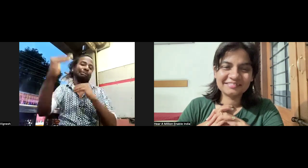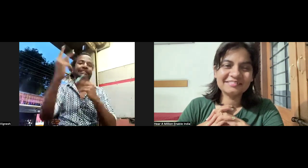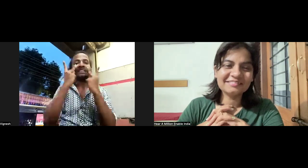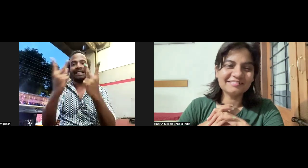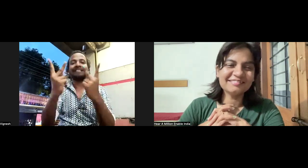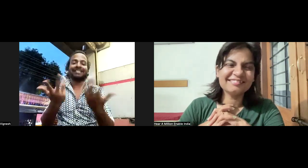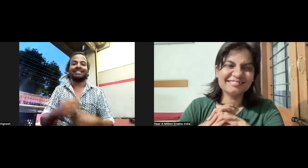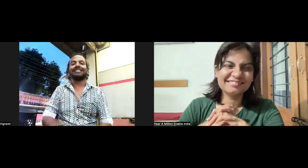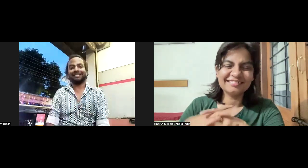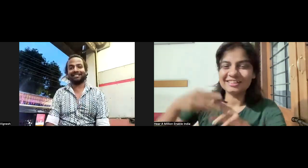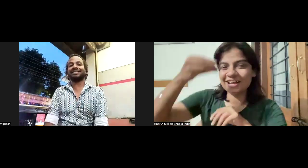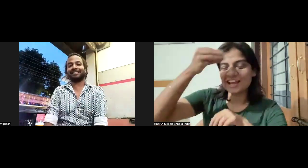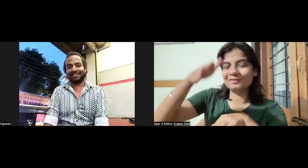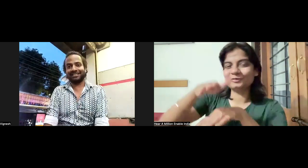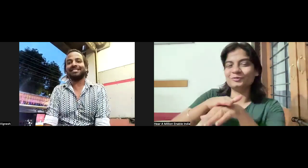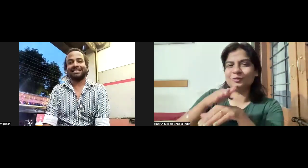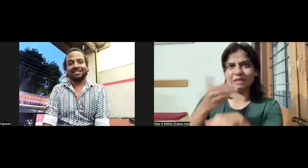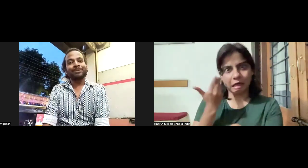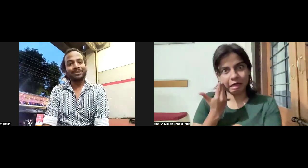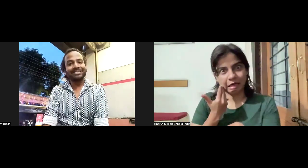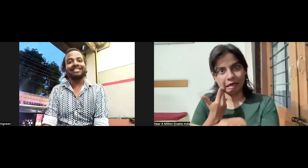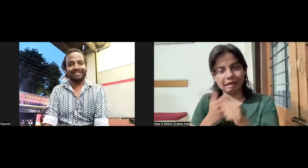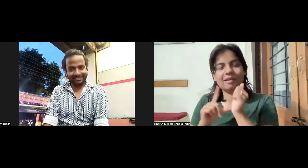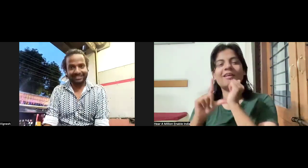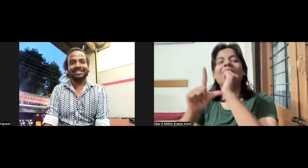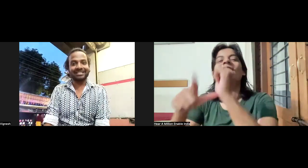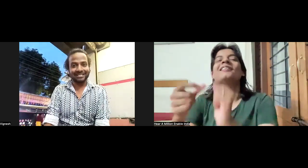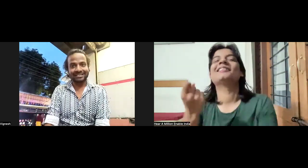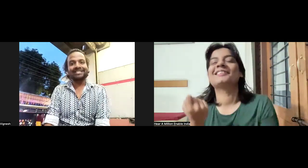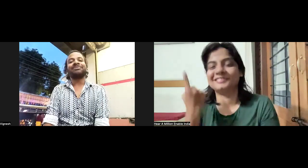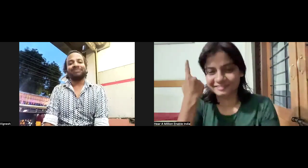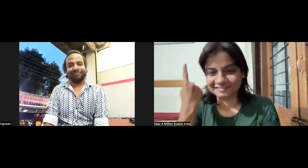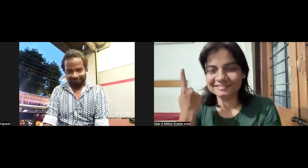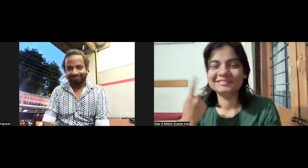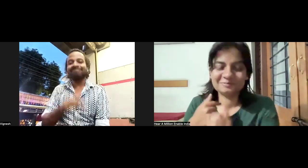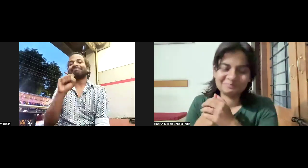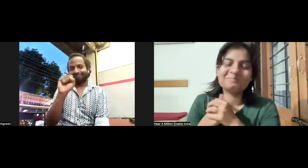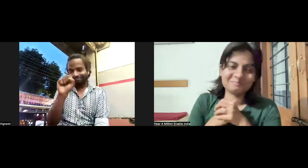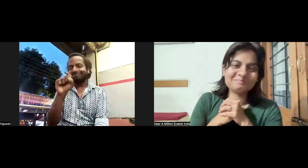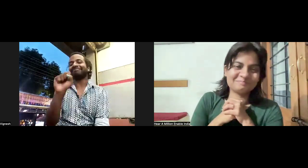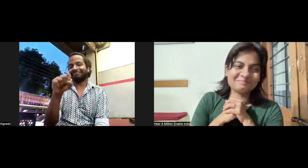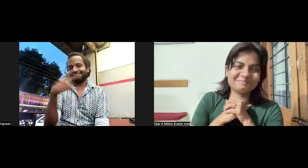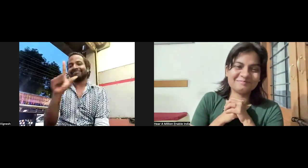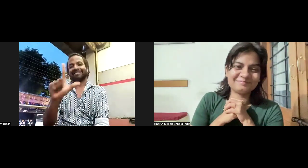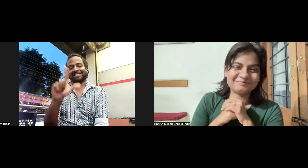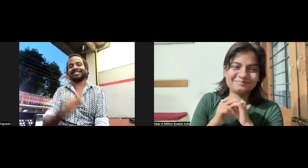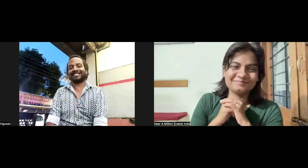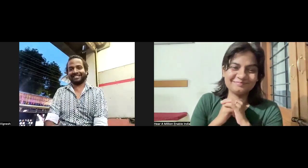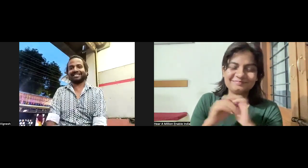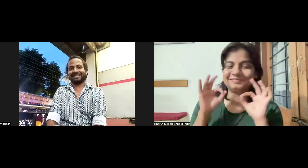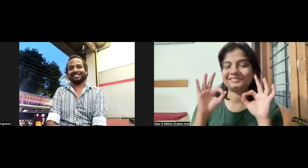But it's a process. They need to see a lot of role models from the LGBTQI community to